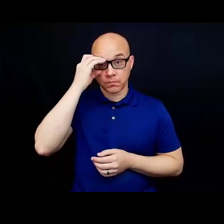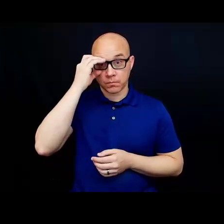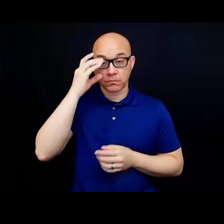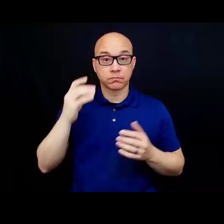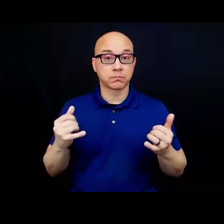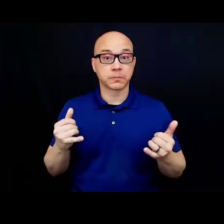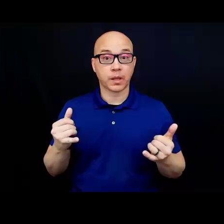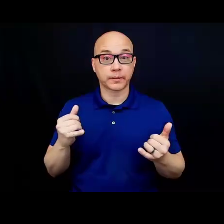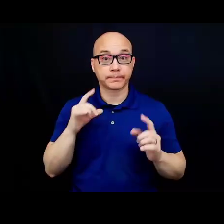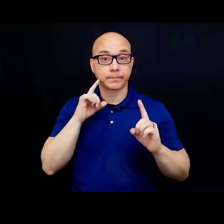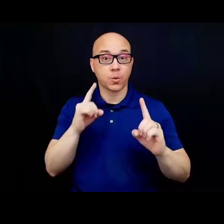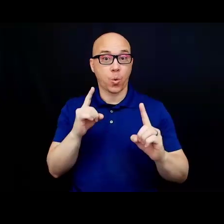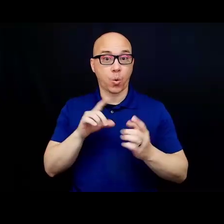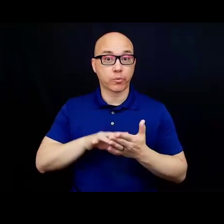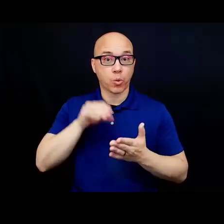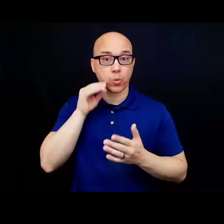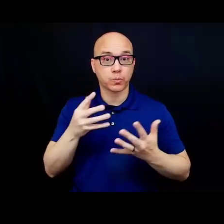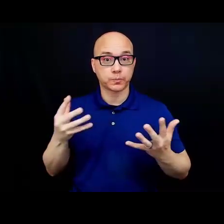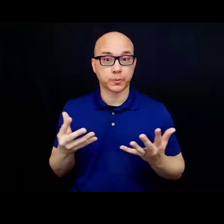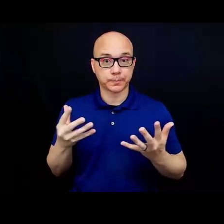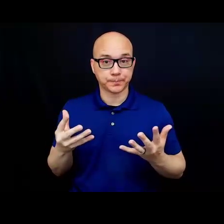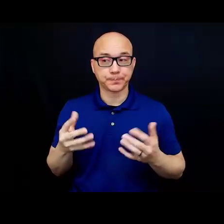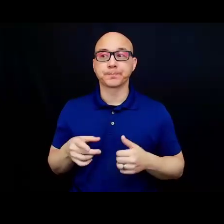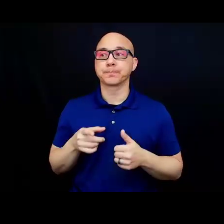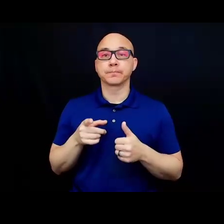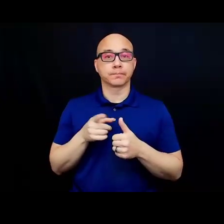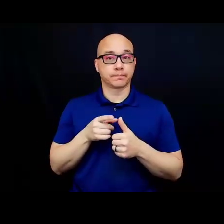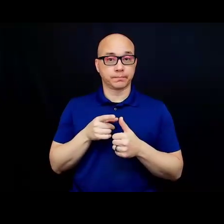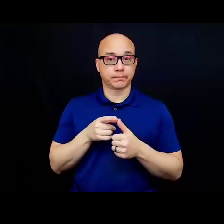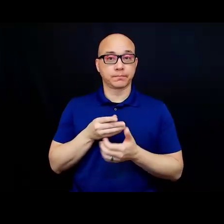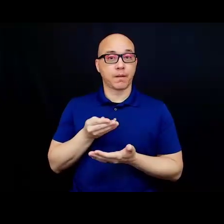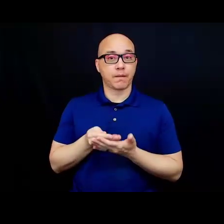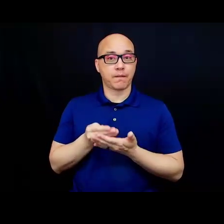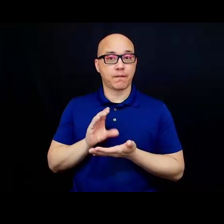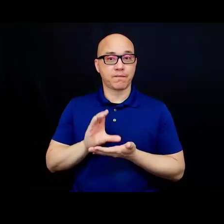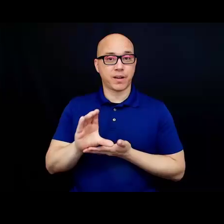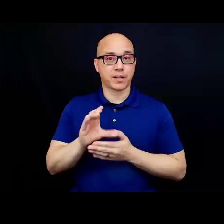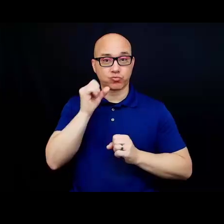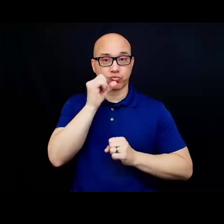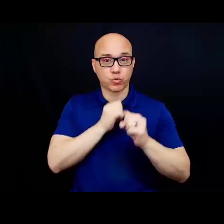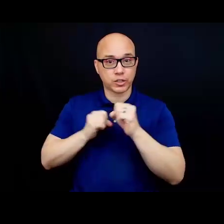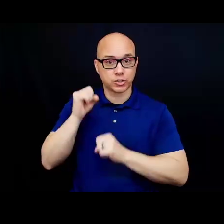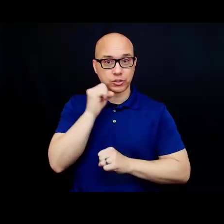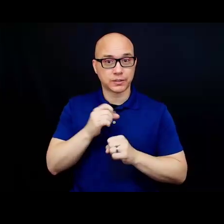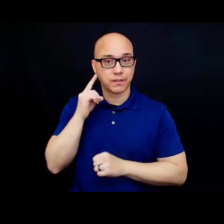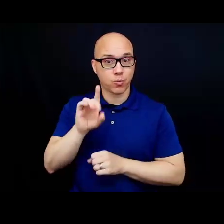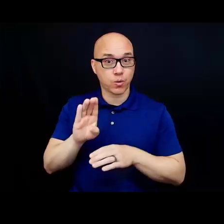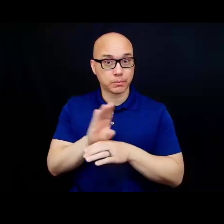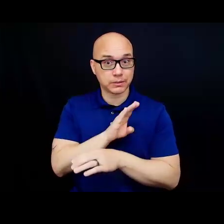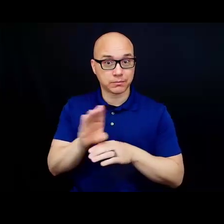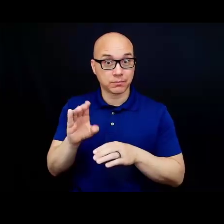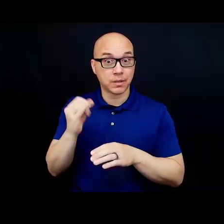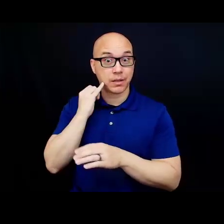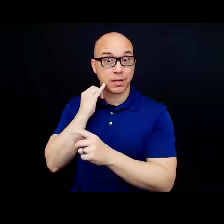today is funding strategies for your business. How are you going to use the funds, the use of